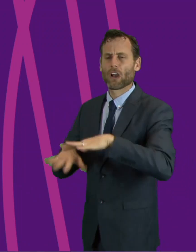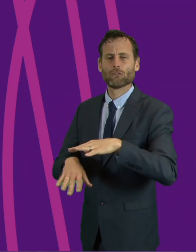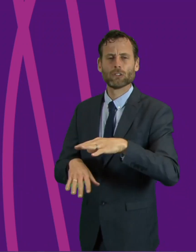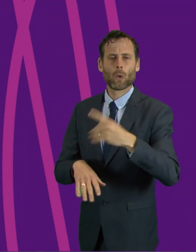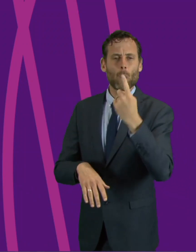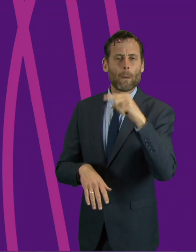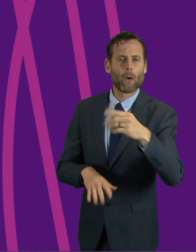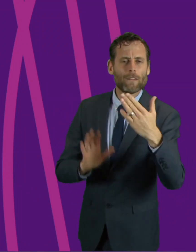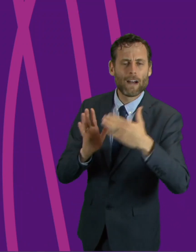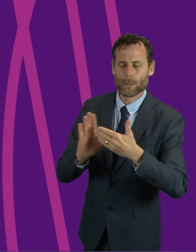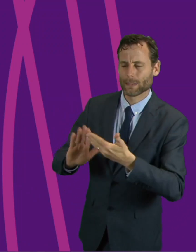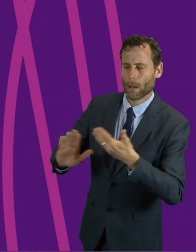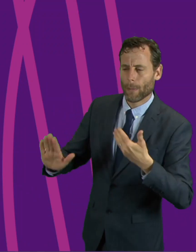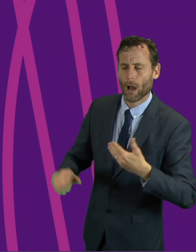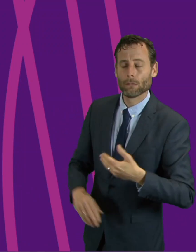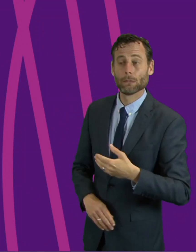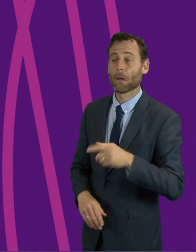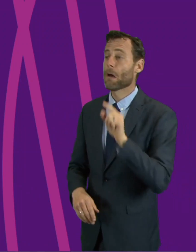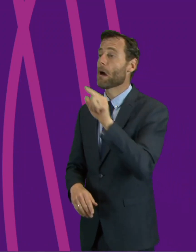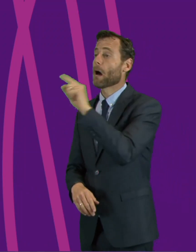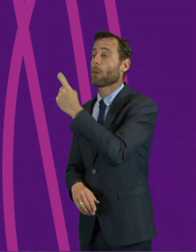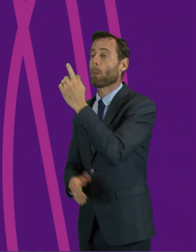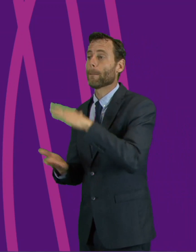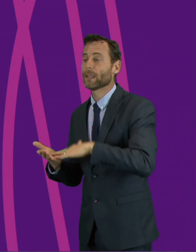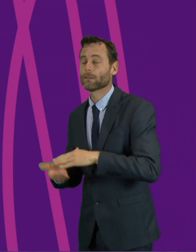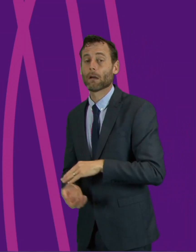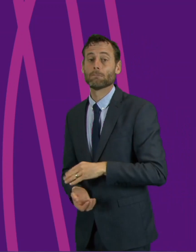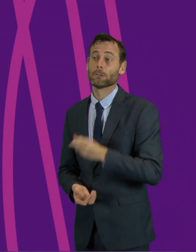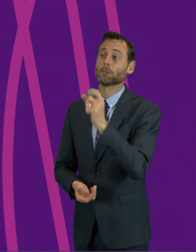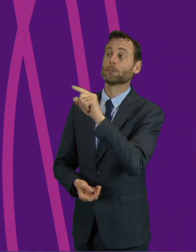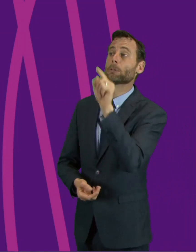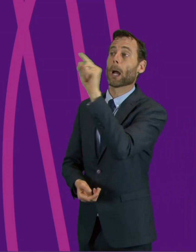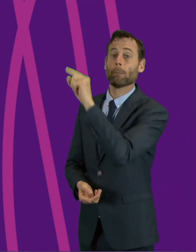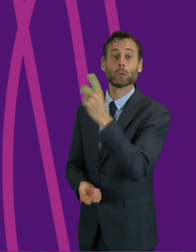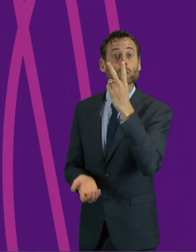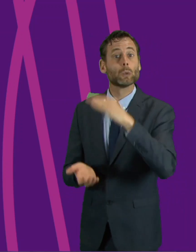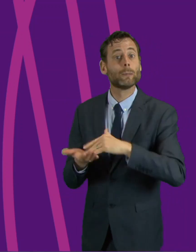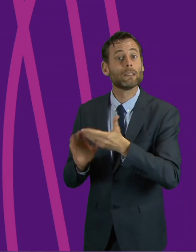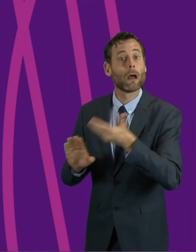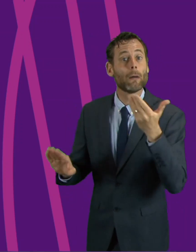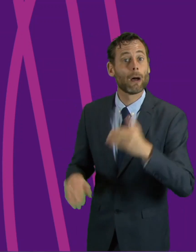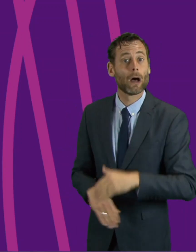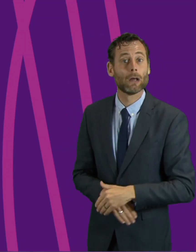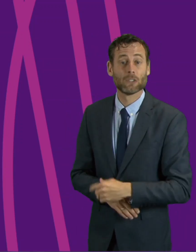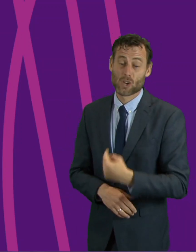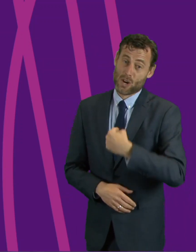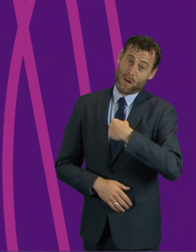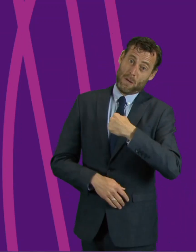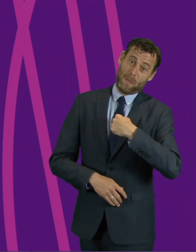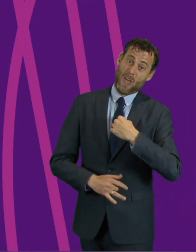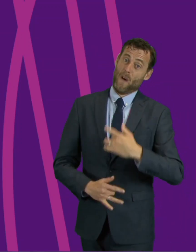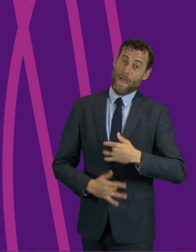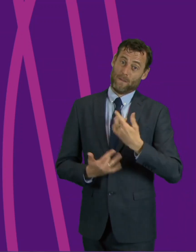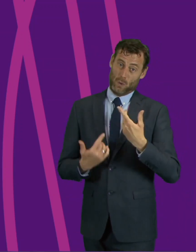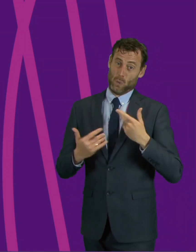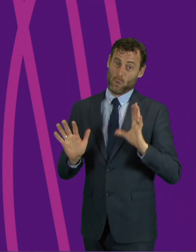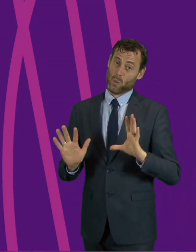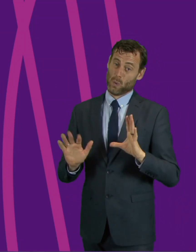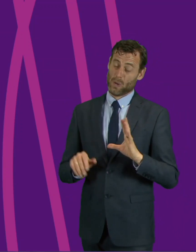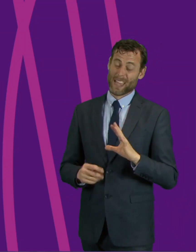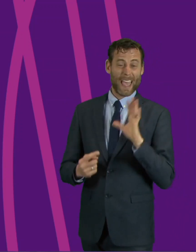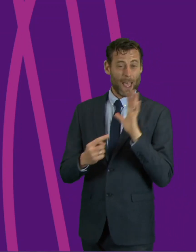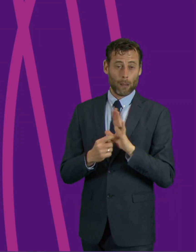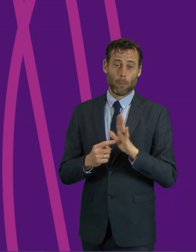1 metre. There are other countries, as I understand it, who are 2 metres like us. I suppose in all of this, I have wanted to be as precautionary as